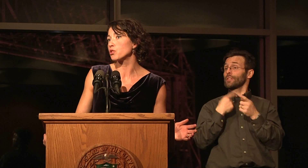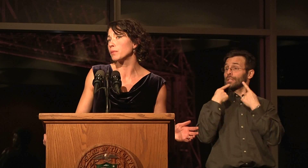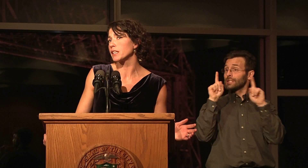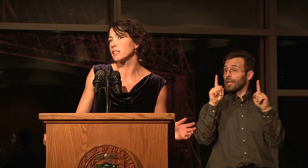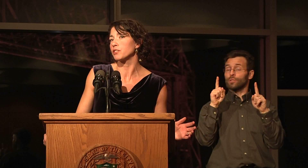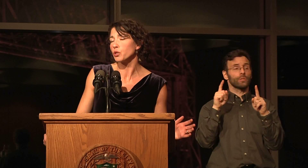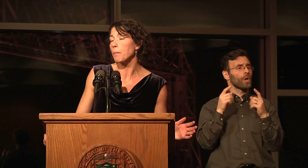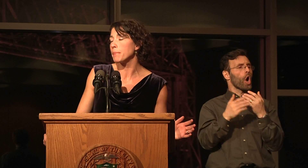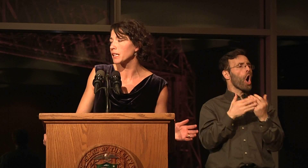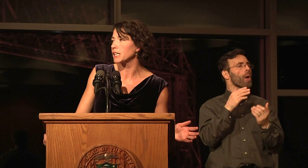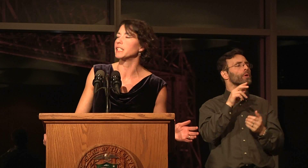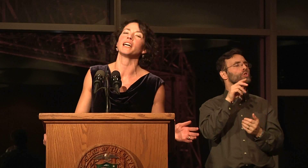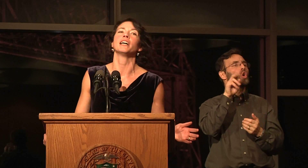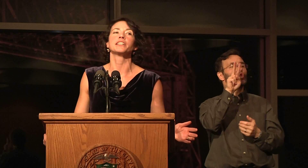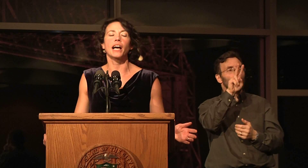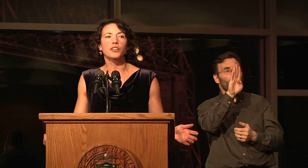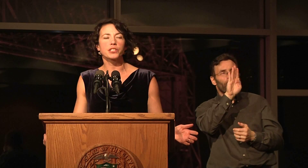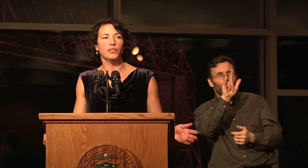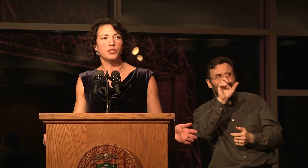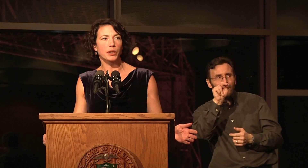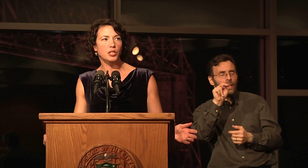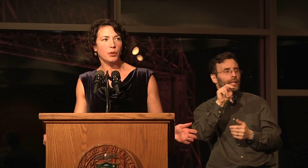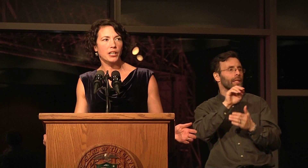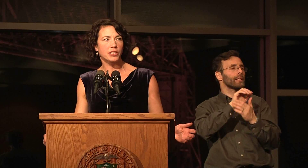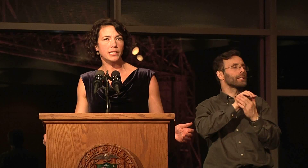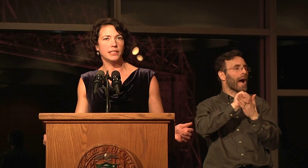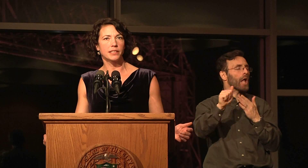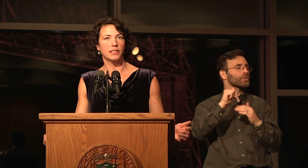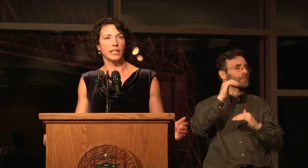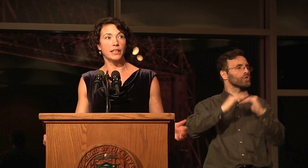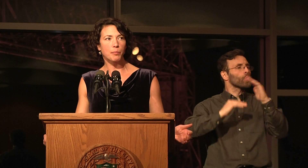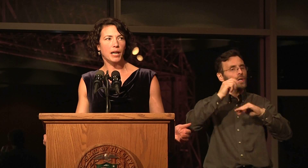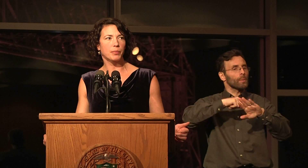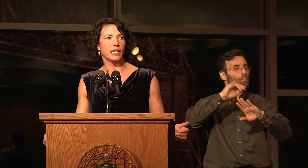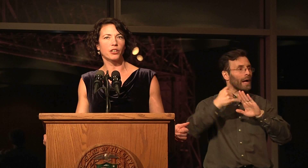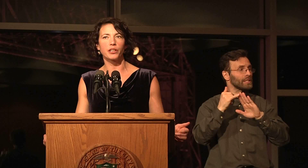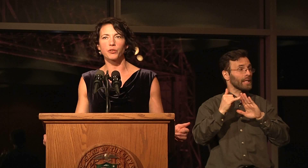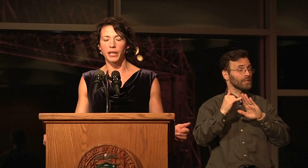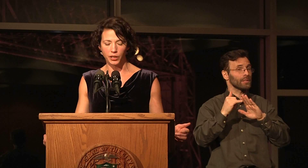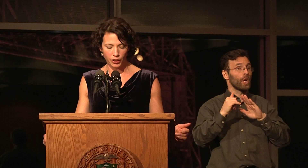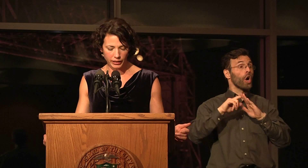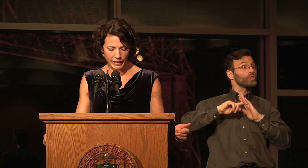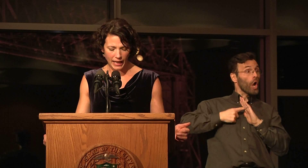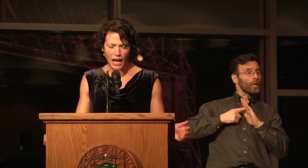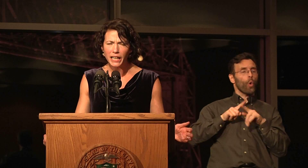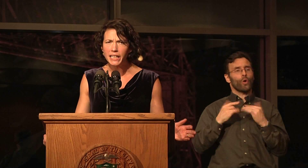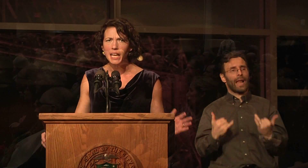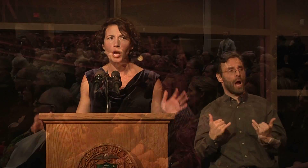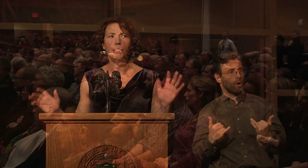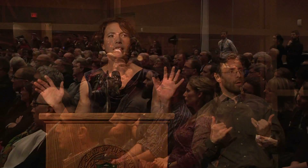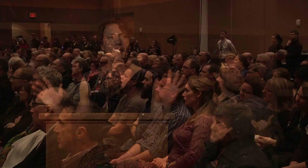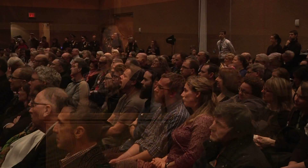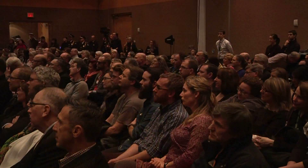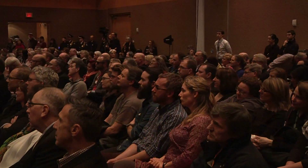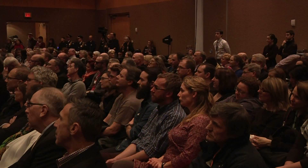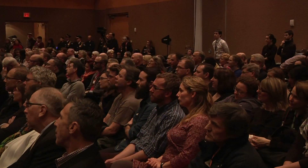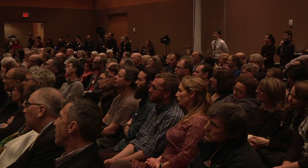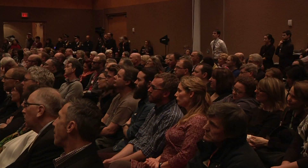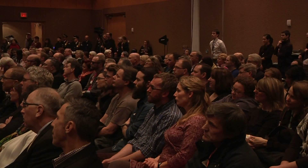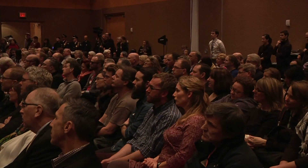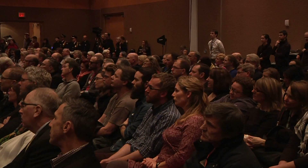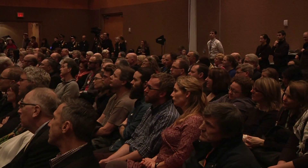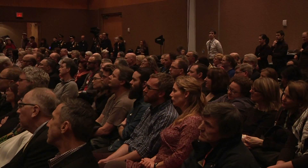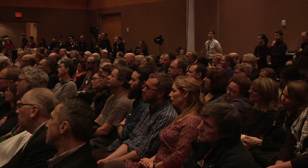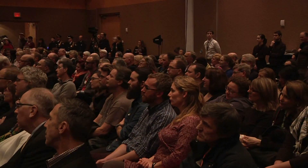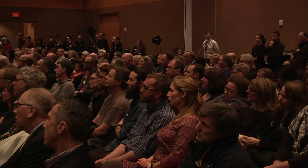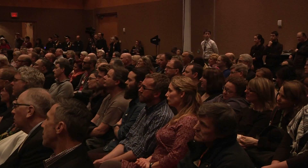include almost $2 billion of construction projects in the pipeline or underway currently. Unbelievable